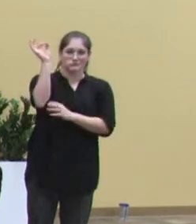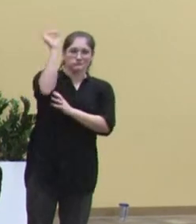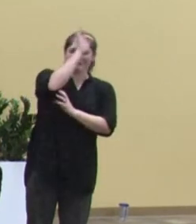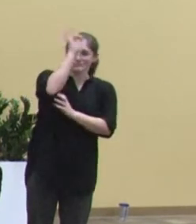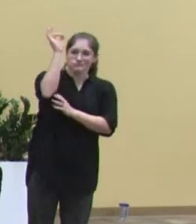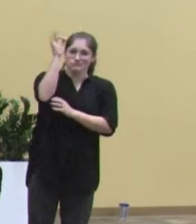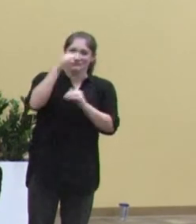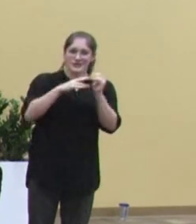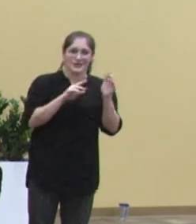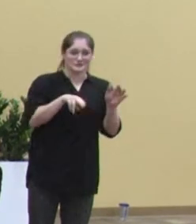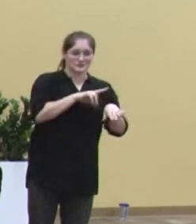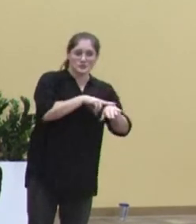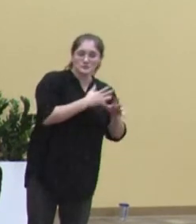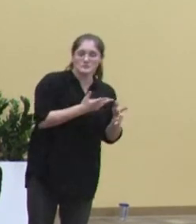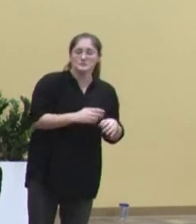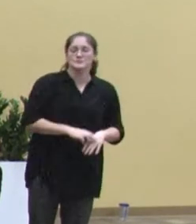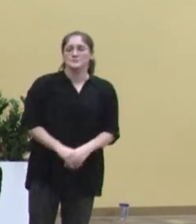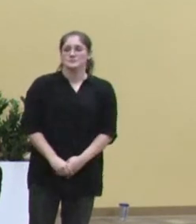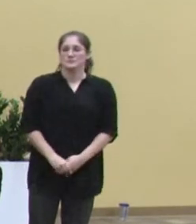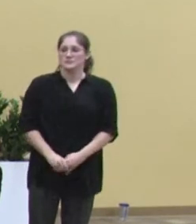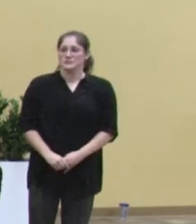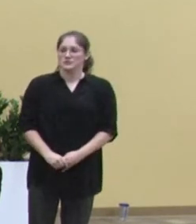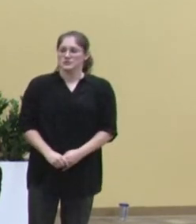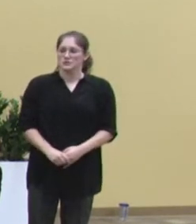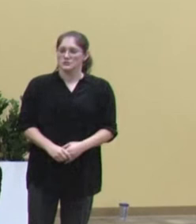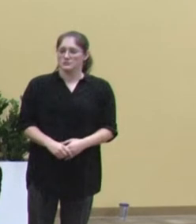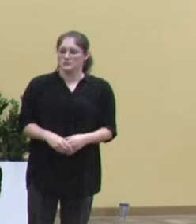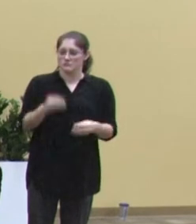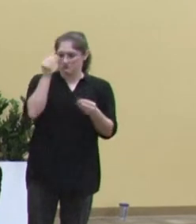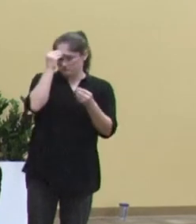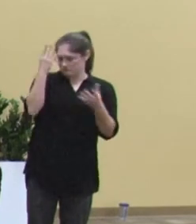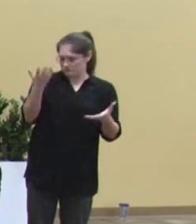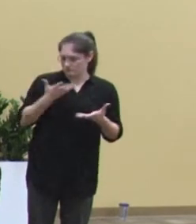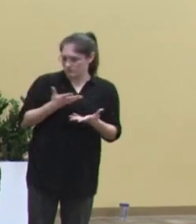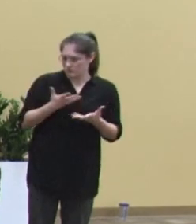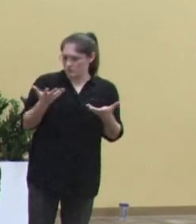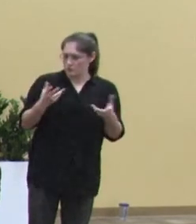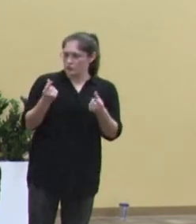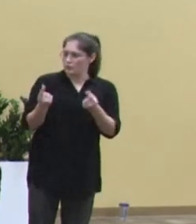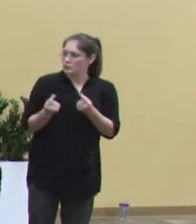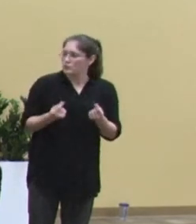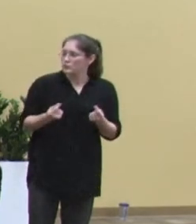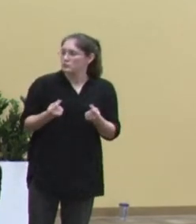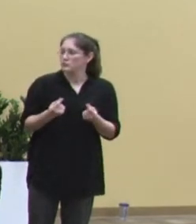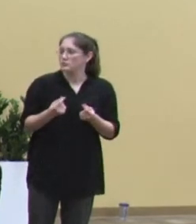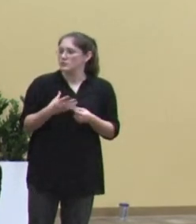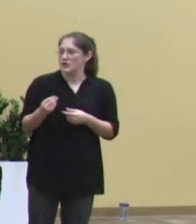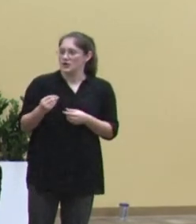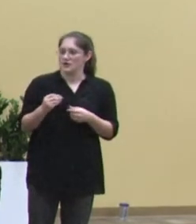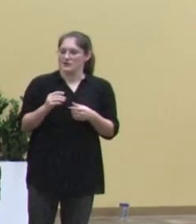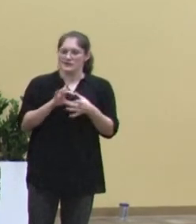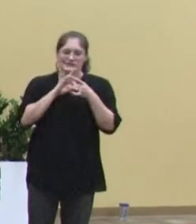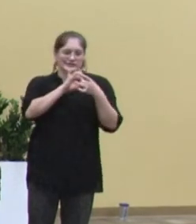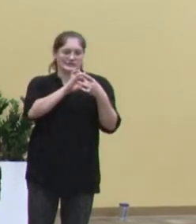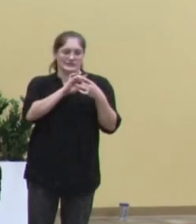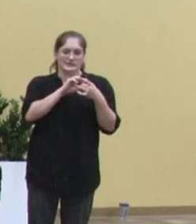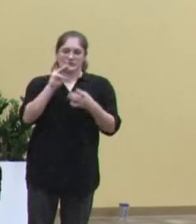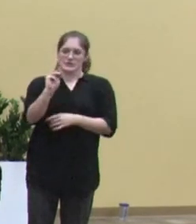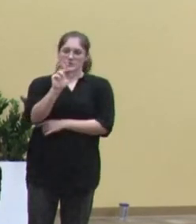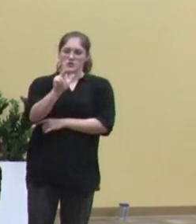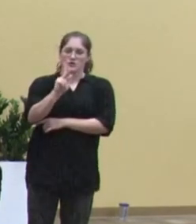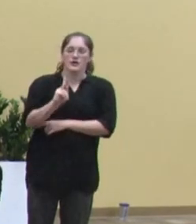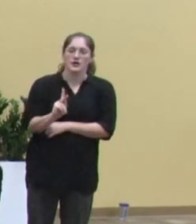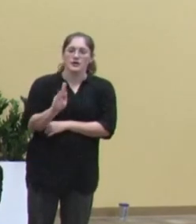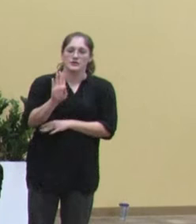a little bit about what you do, but also relate it to what Dr. King was talking about in his Bill of